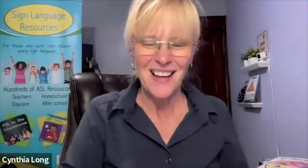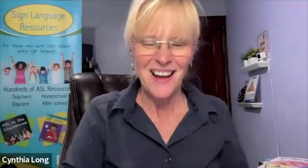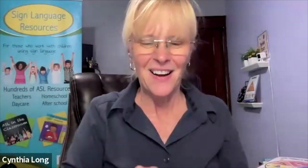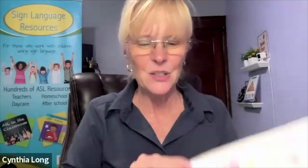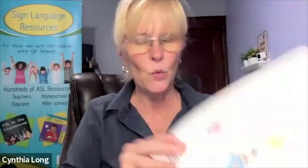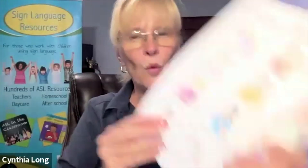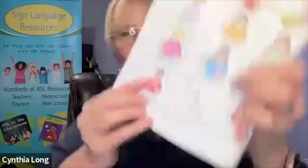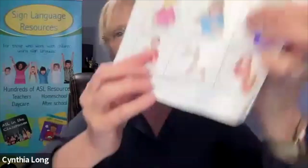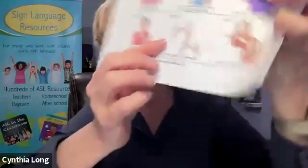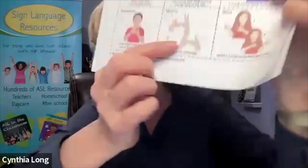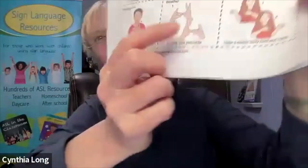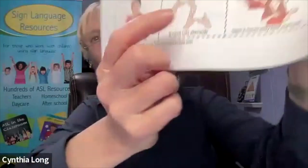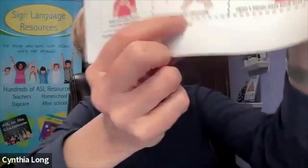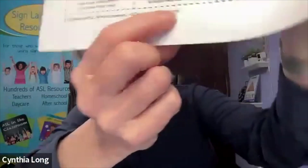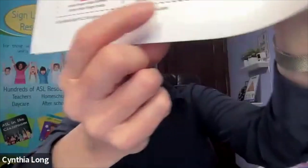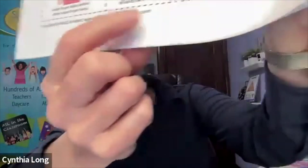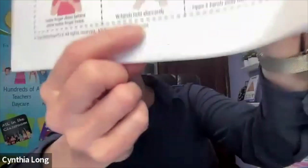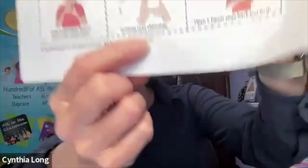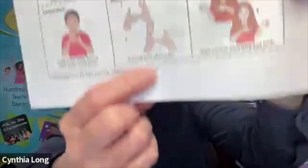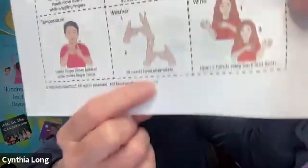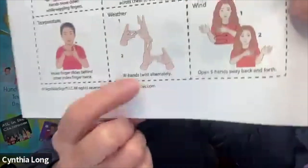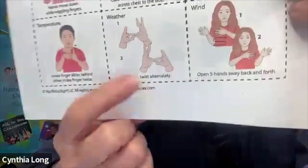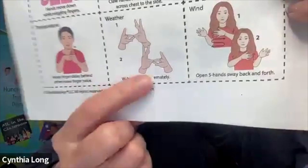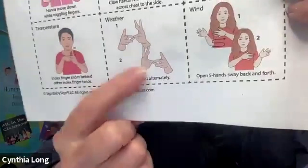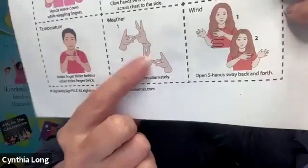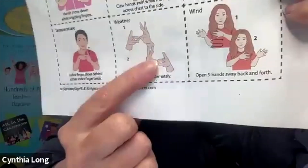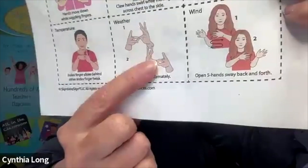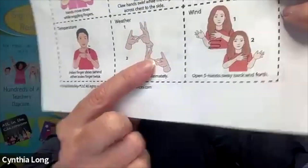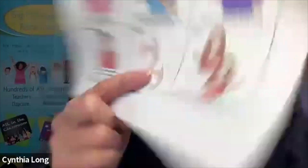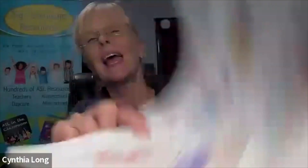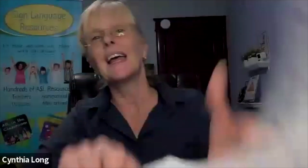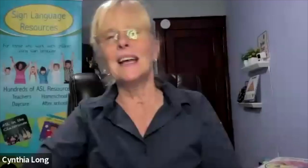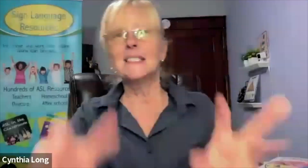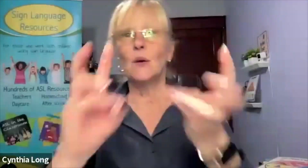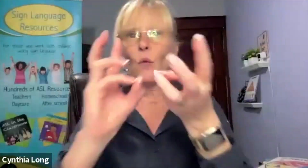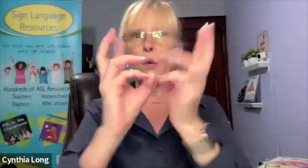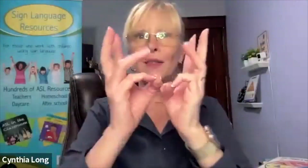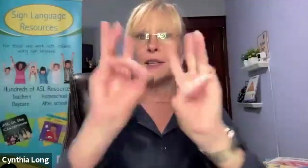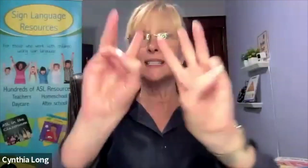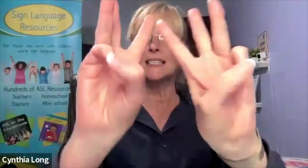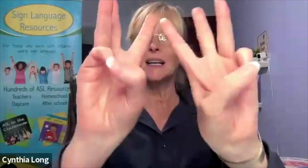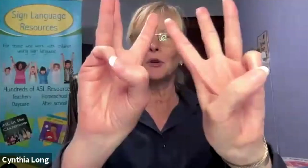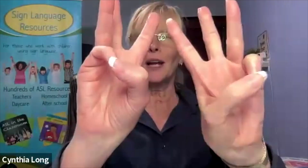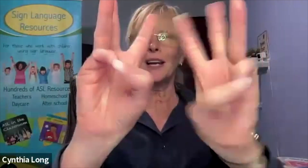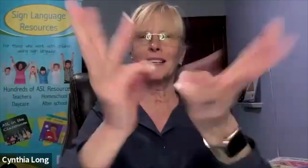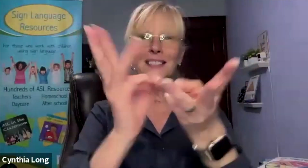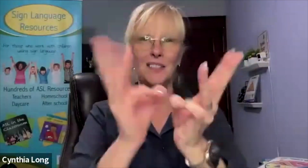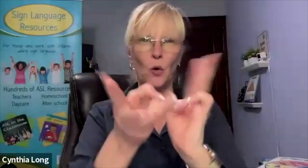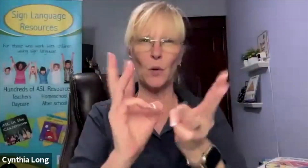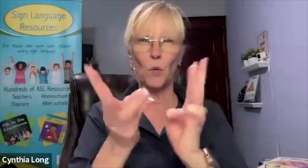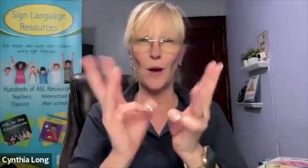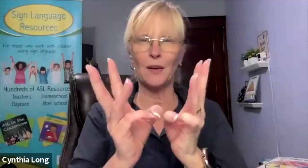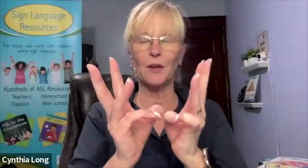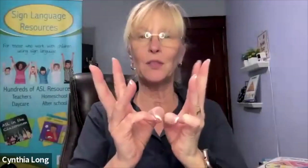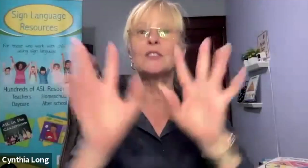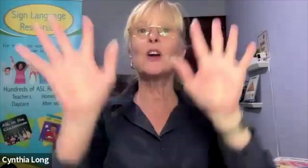All right, so weather right here. And that's weather. It's the W hands going weather. There's